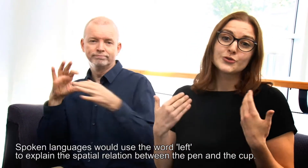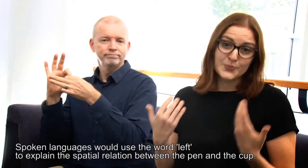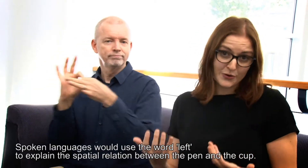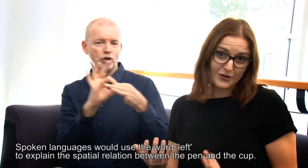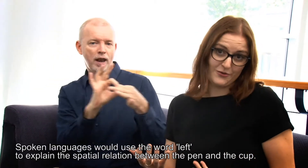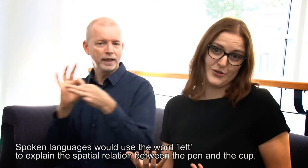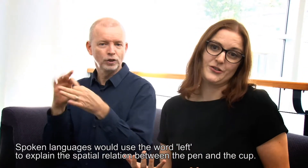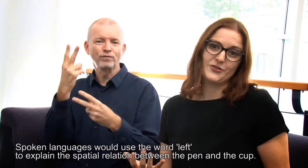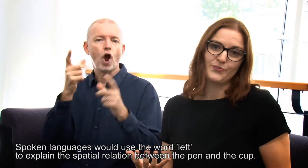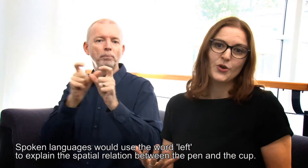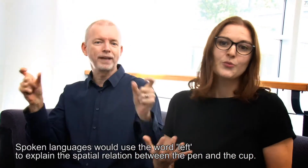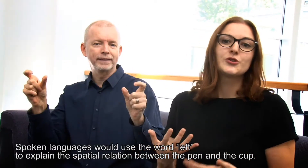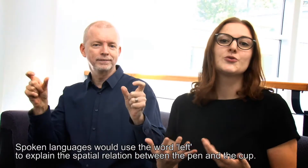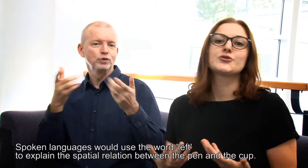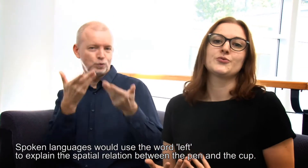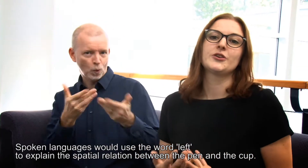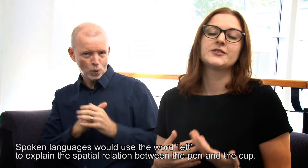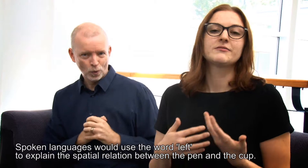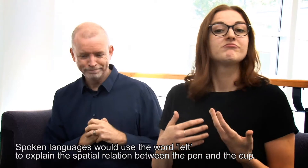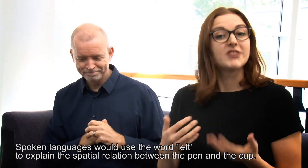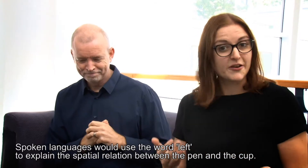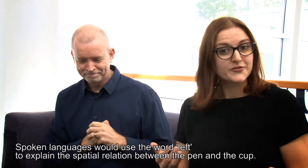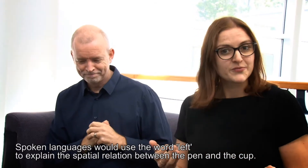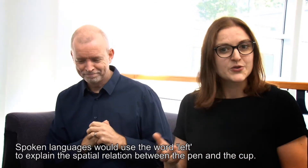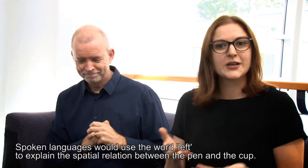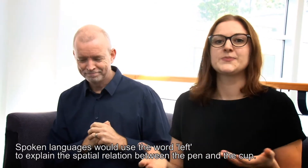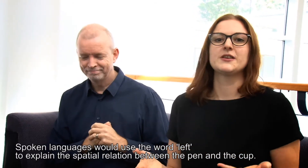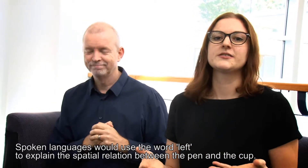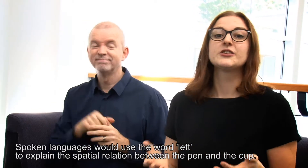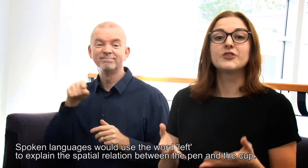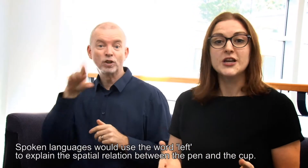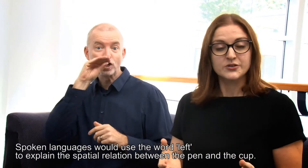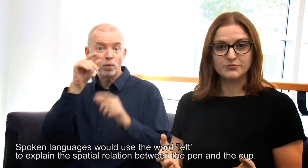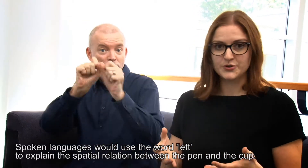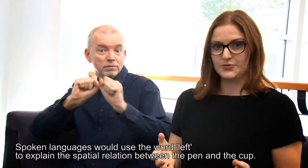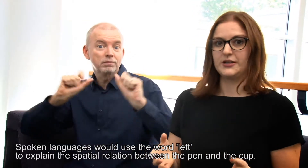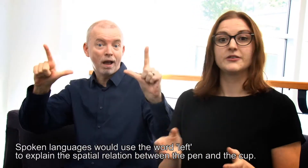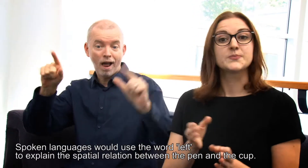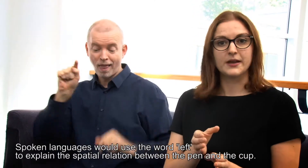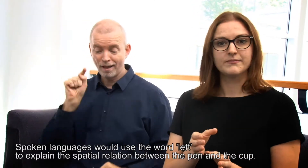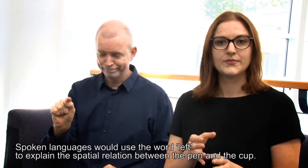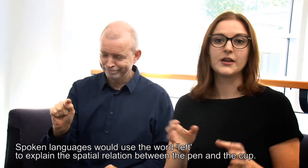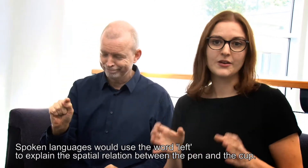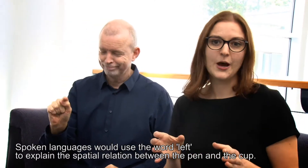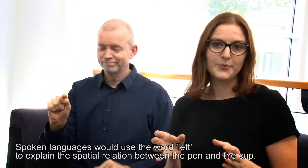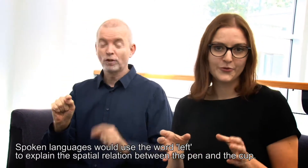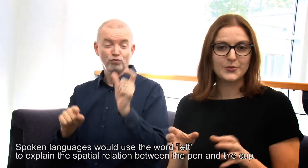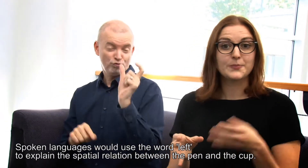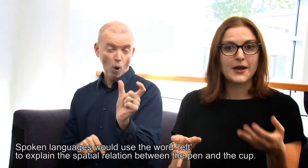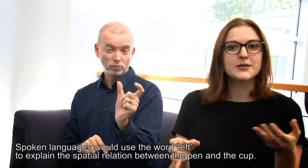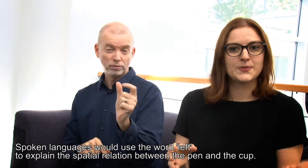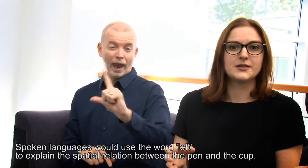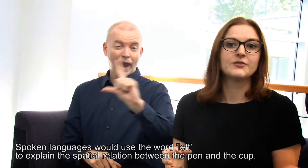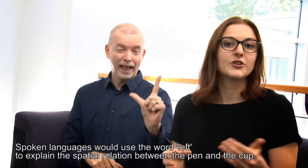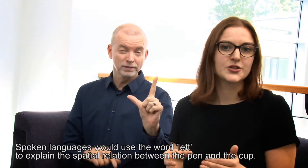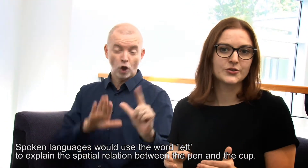So spoken languages would use the word left to express the relation between this pen and the cup, so where the